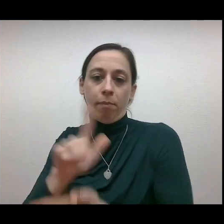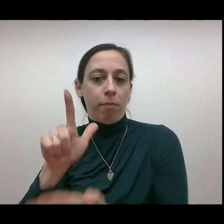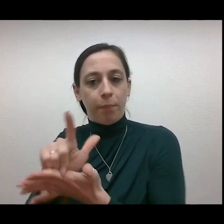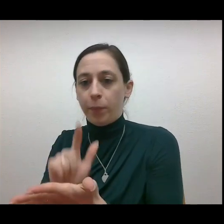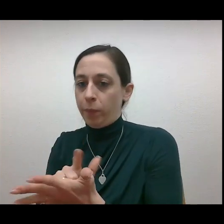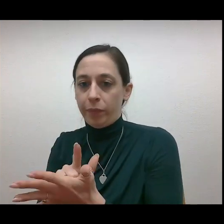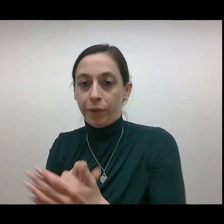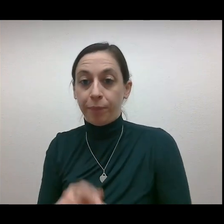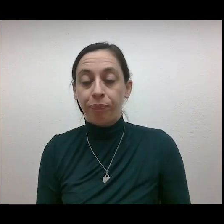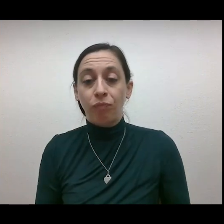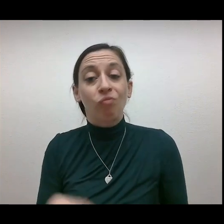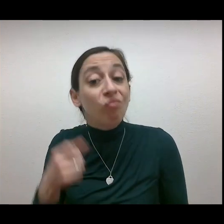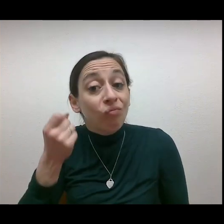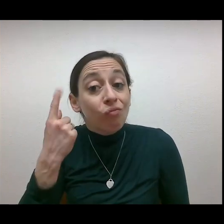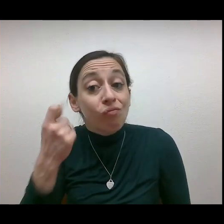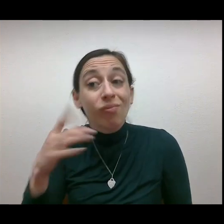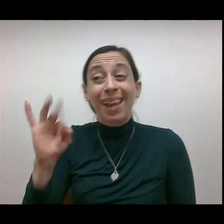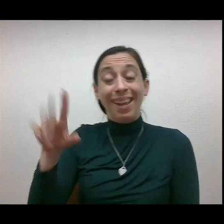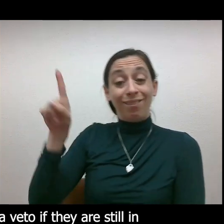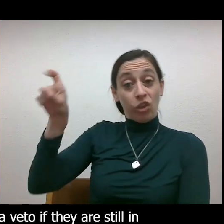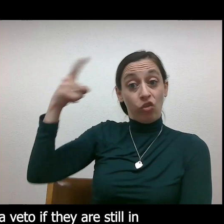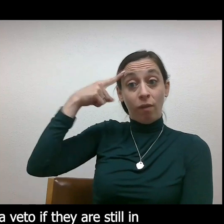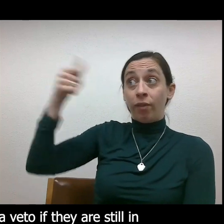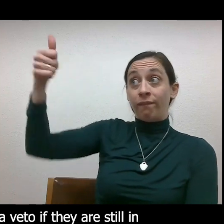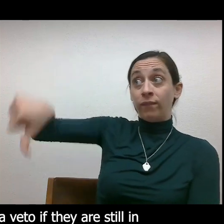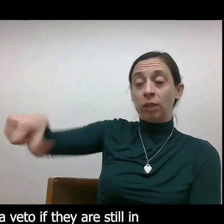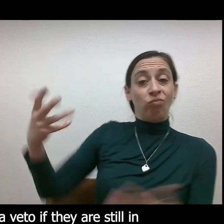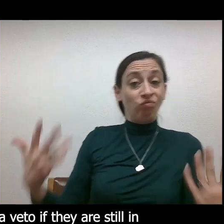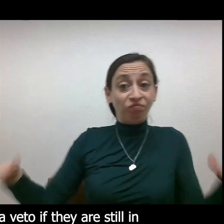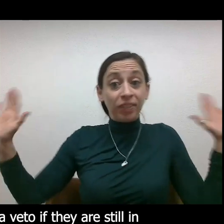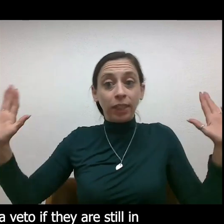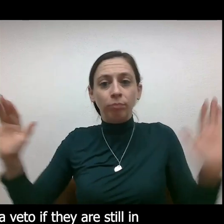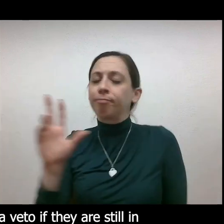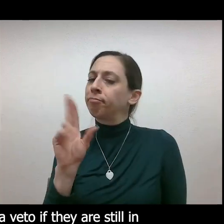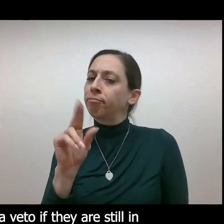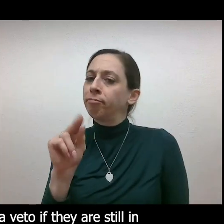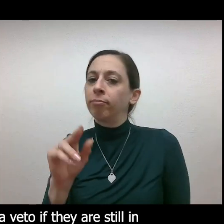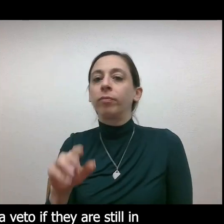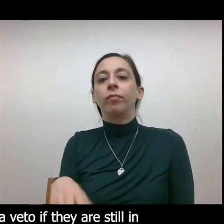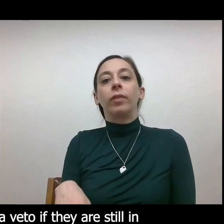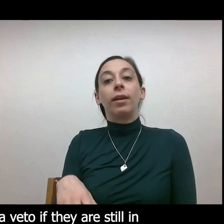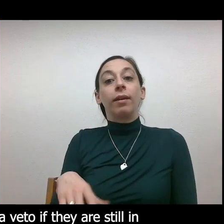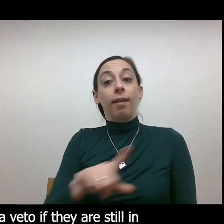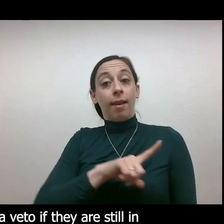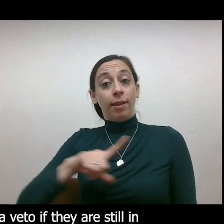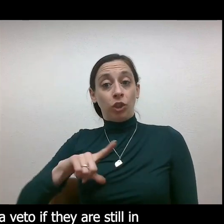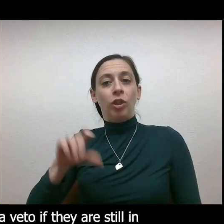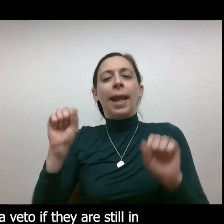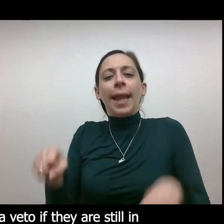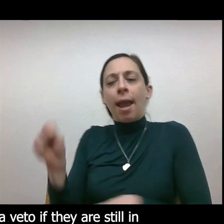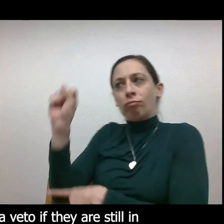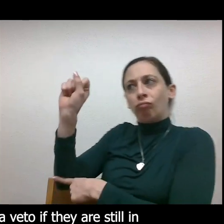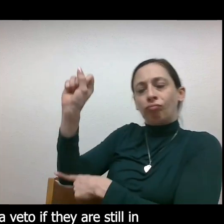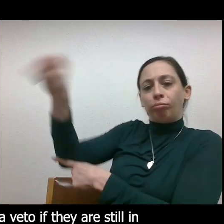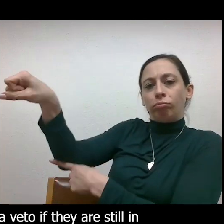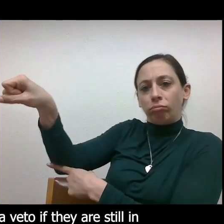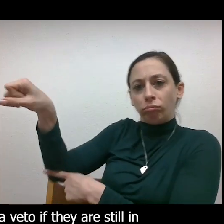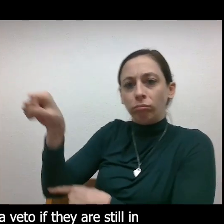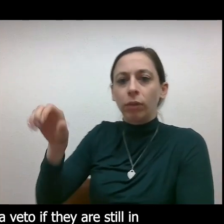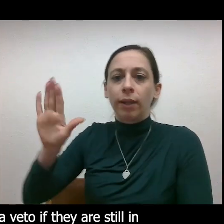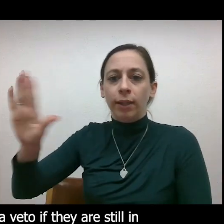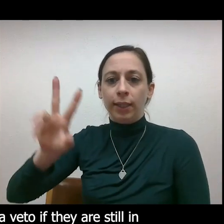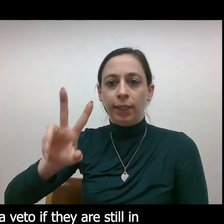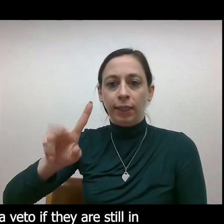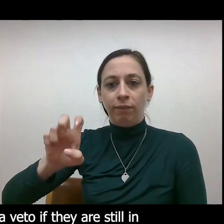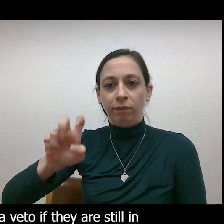If he vetoes the bill, it will die and not become a law. However, the legislature can override a veto if they are